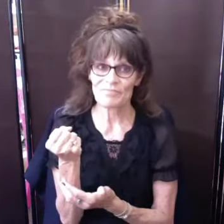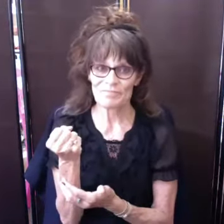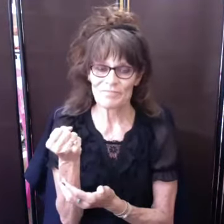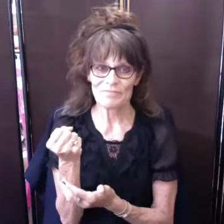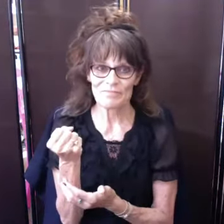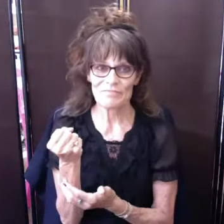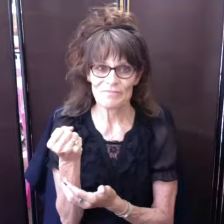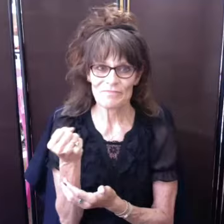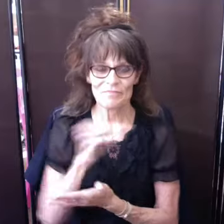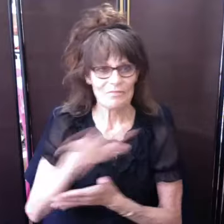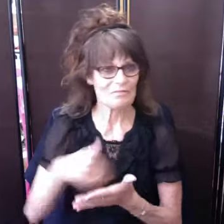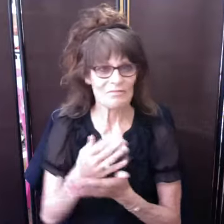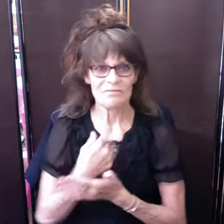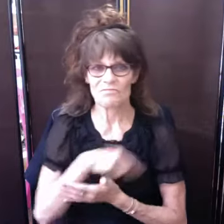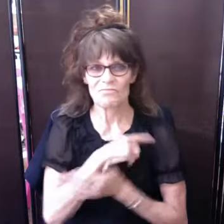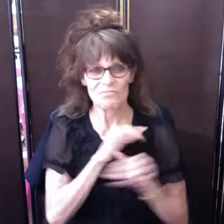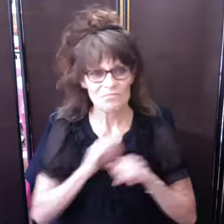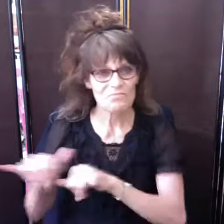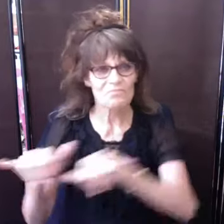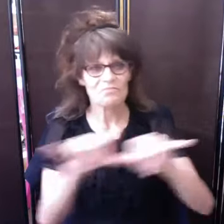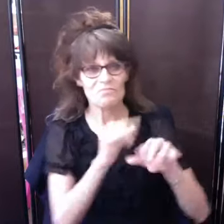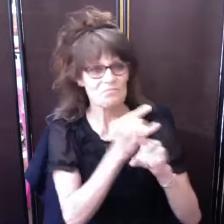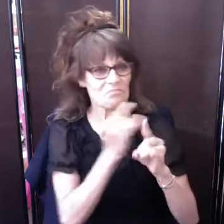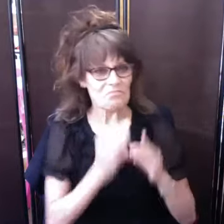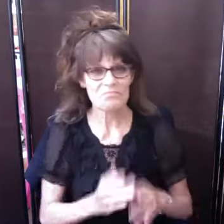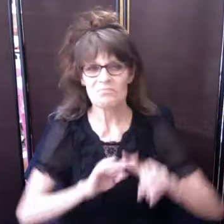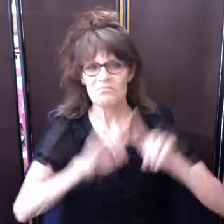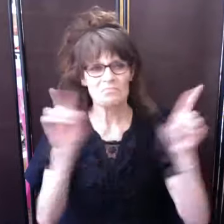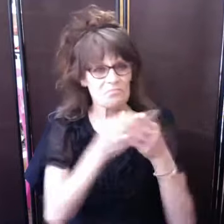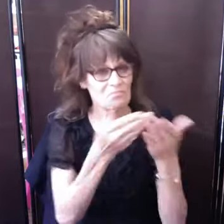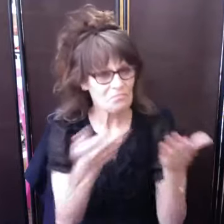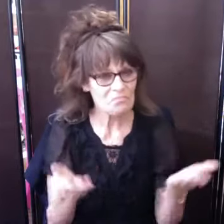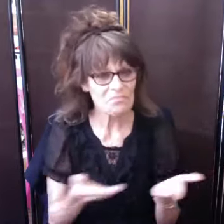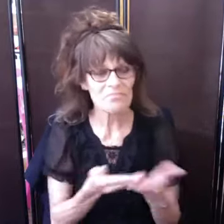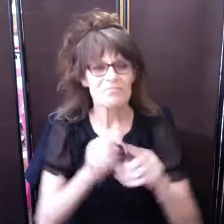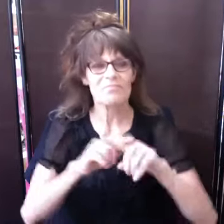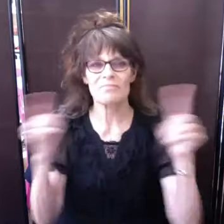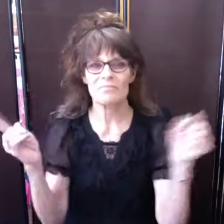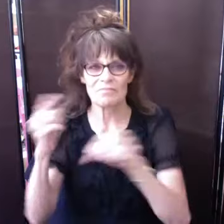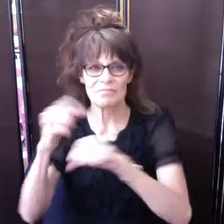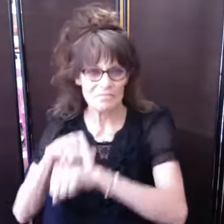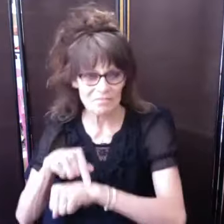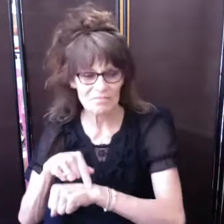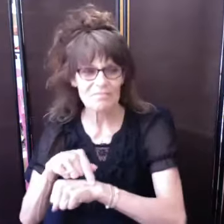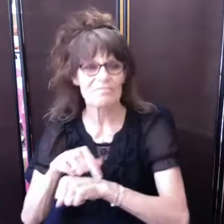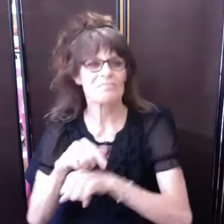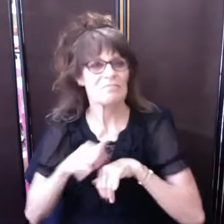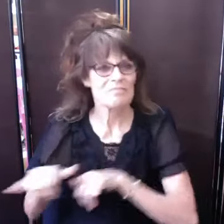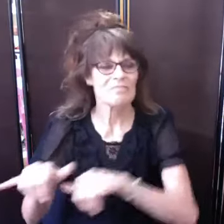All of us cut from the same cloth, different places, different people, different times, but all cut from the same cloth. But what an opportunity, what a rare